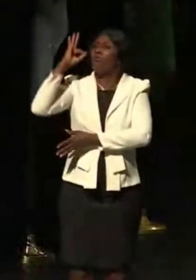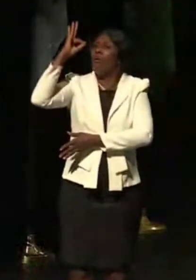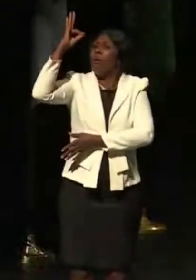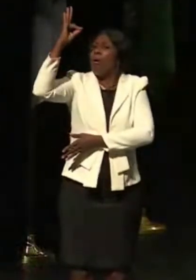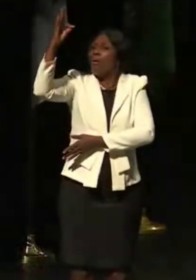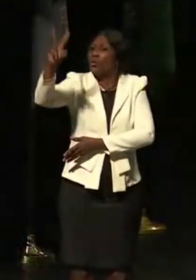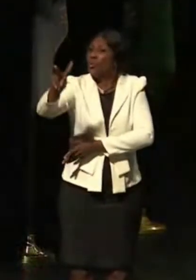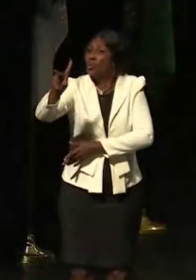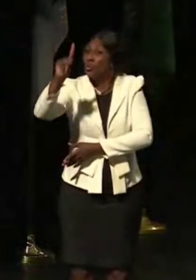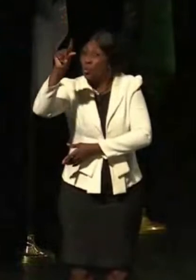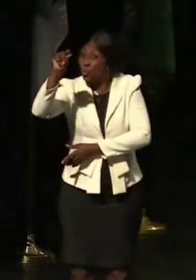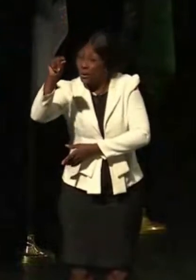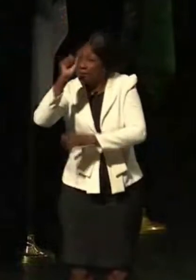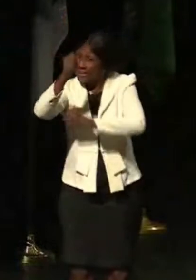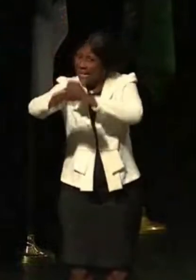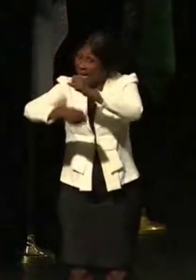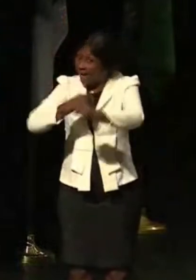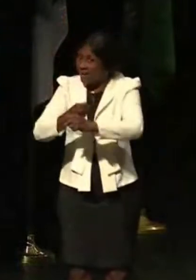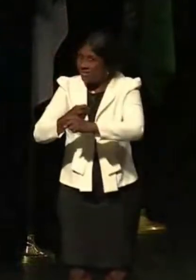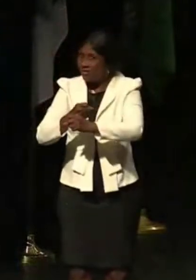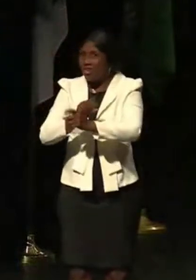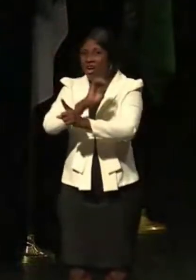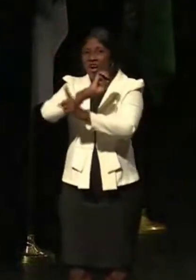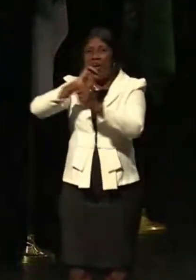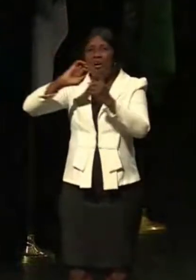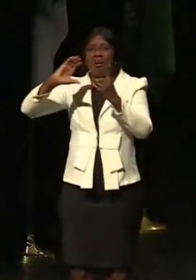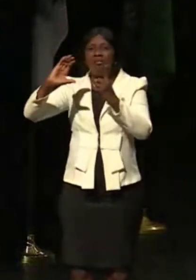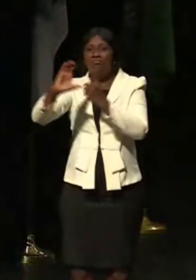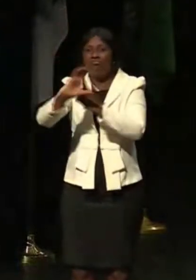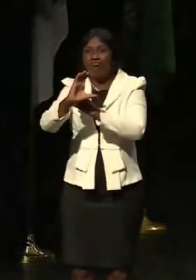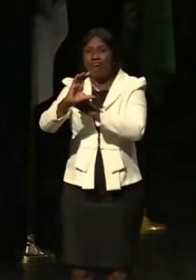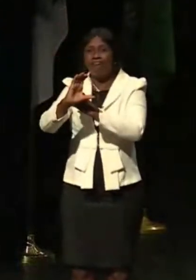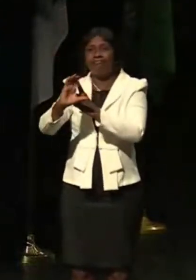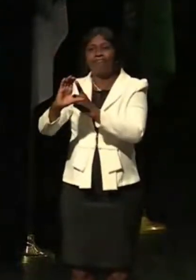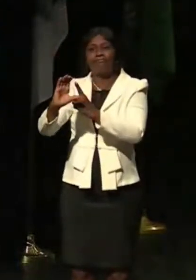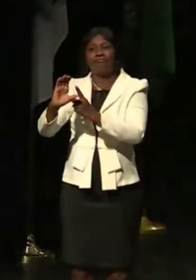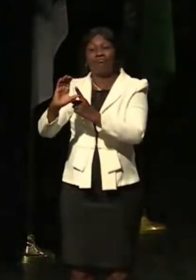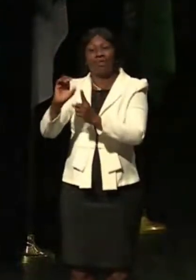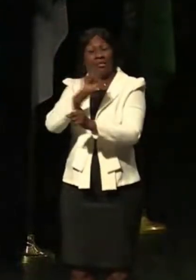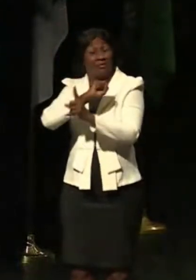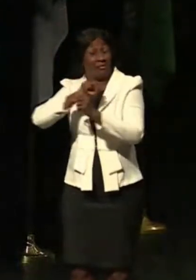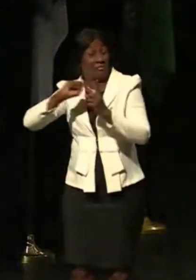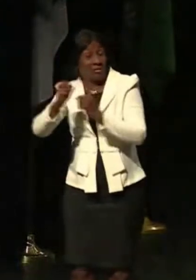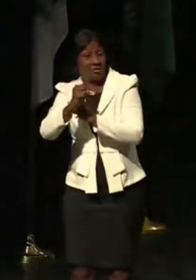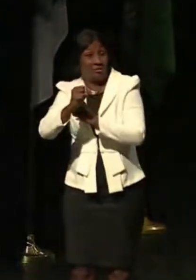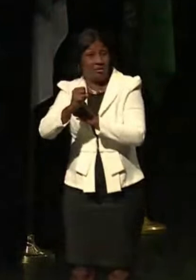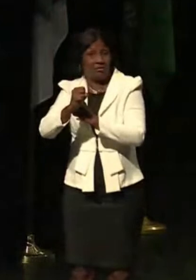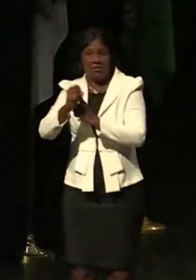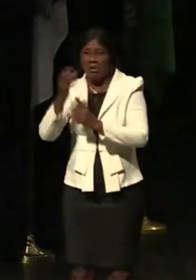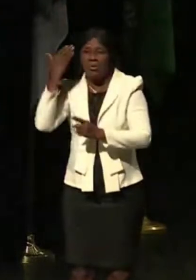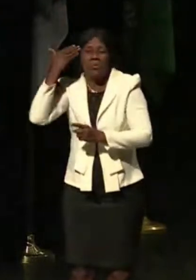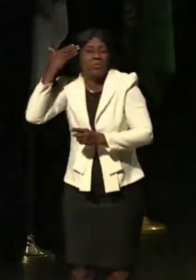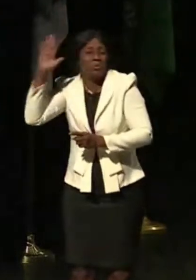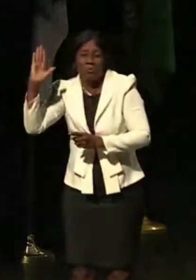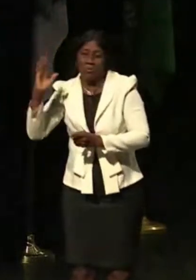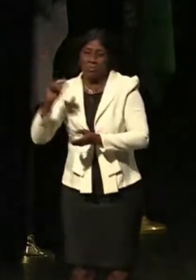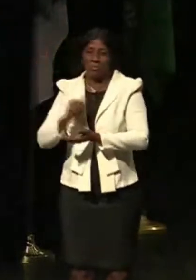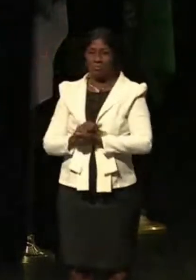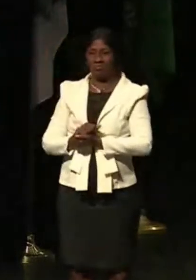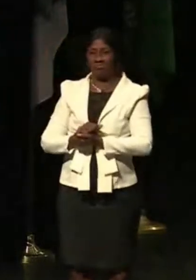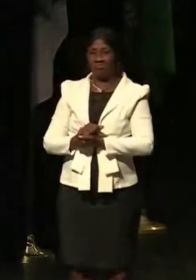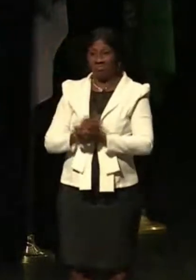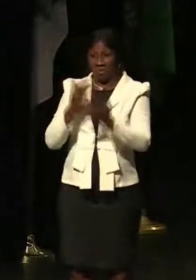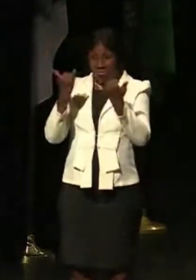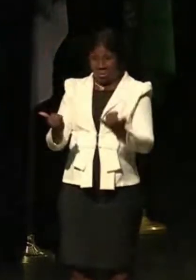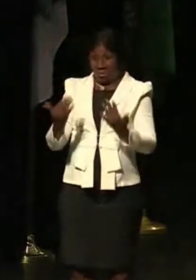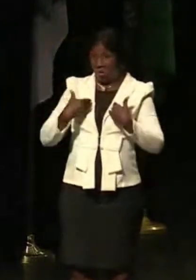time. I'm afraid Dr. Bromley was right. At the heart of the corruption and at the heart of the gangs